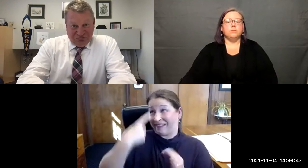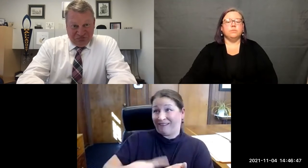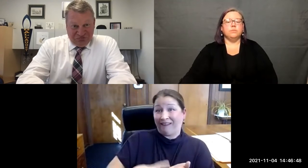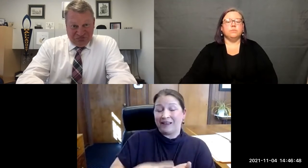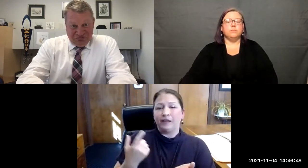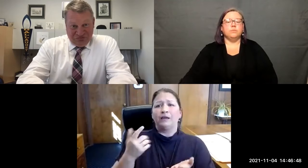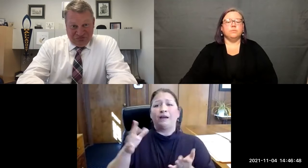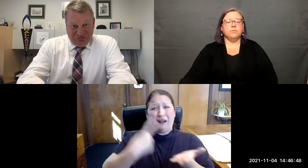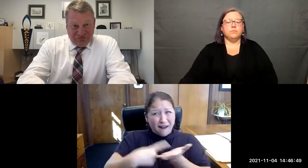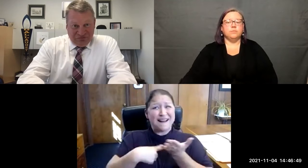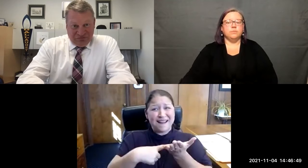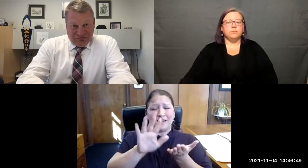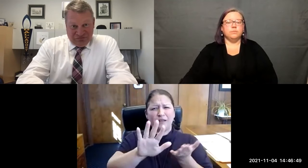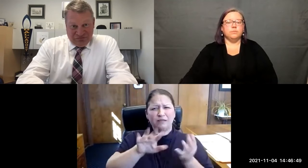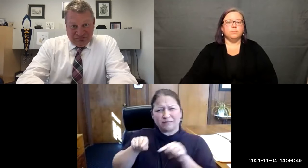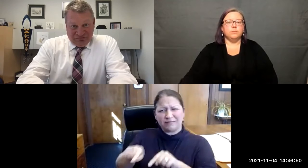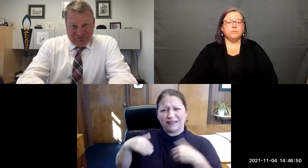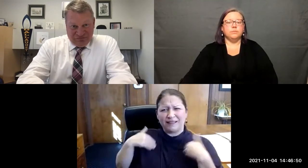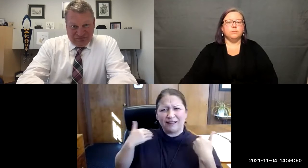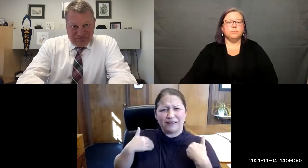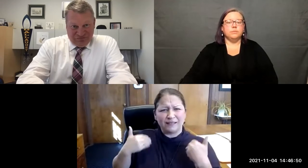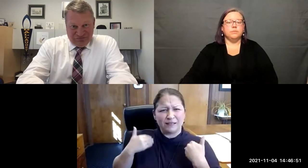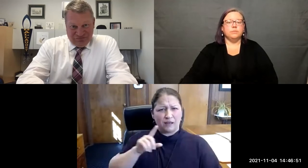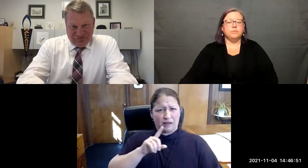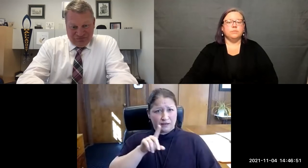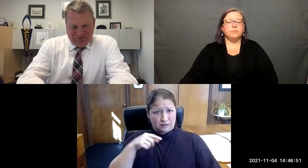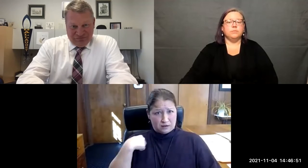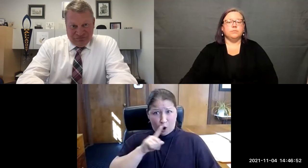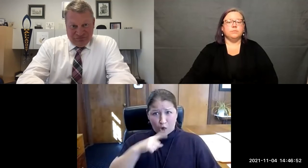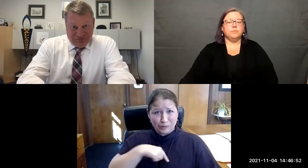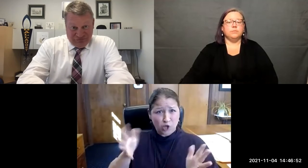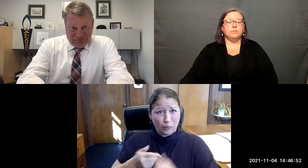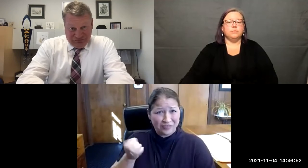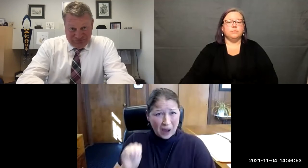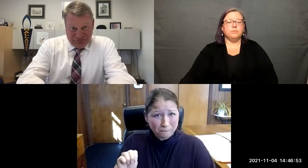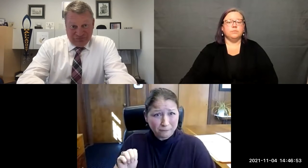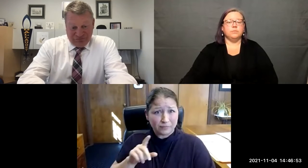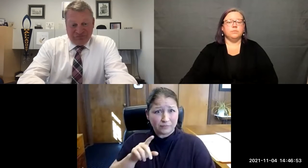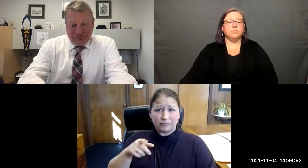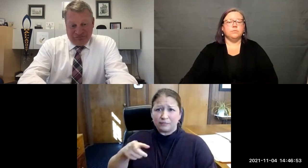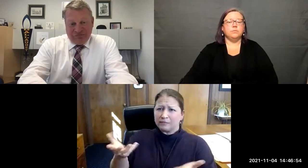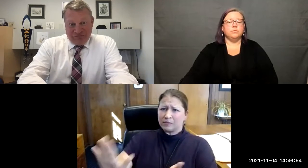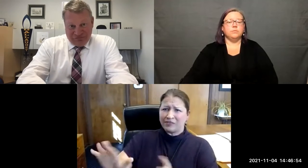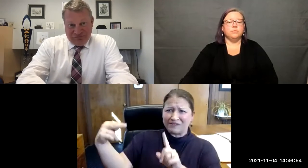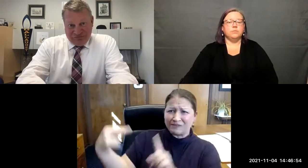Another important thing that we talked about that I wanted to share is, in this conversation, are we talking with the